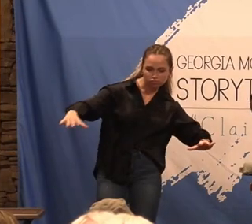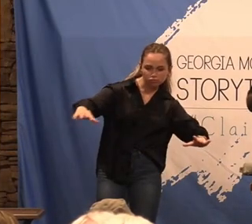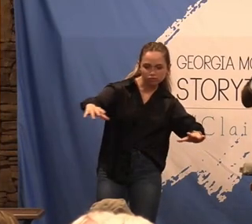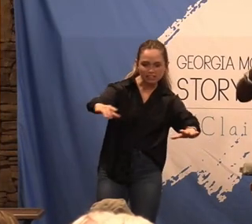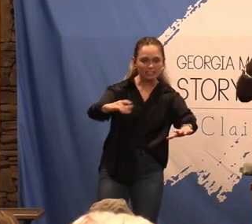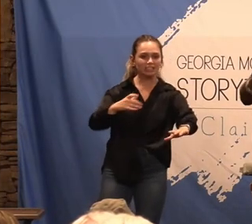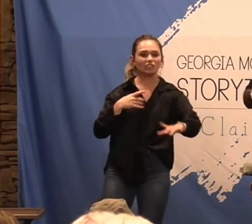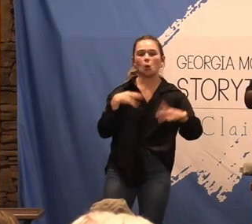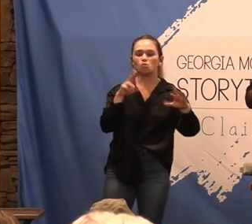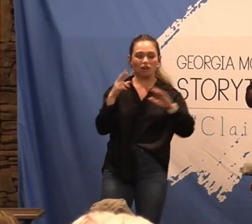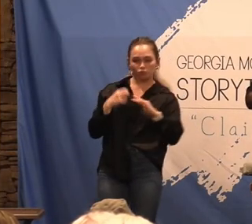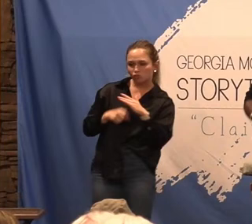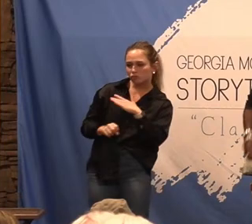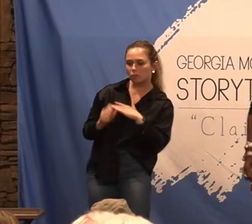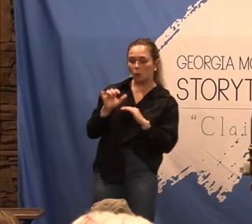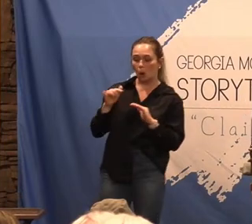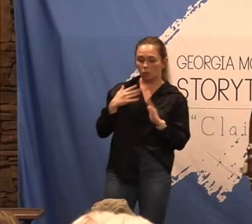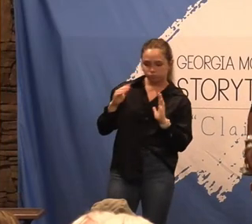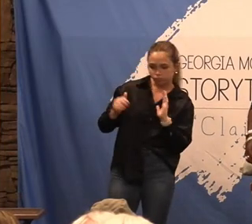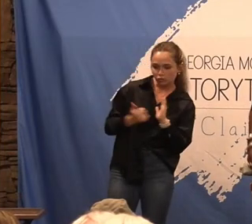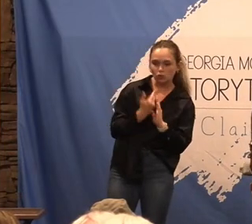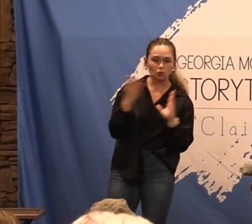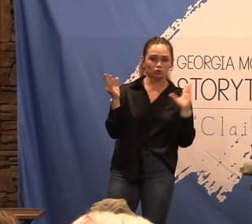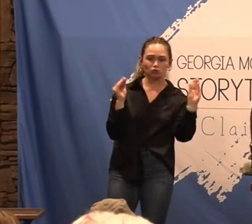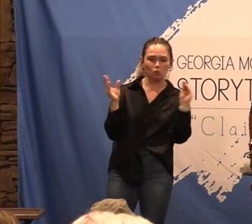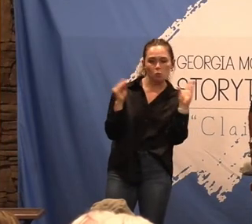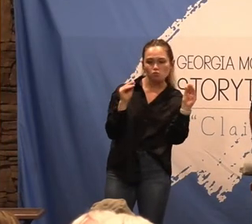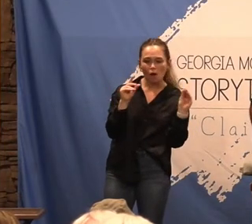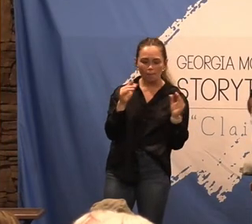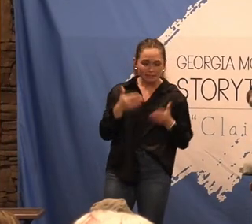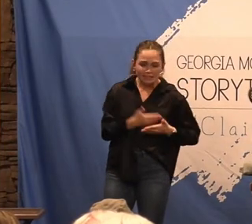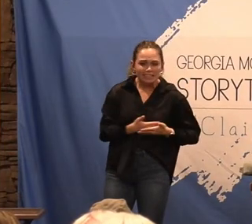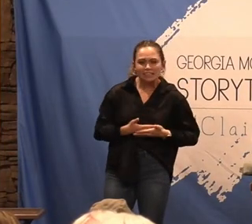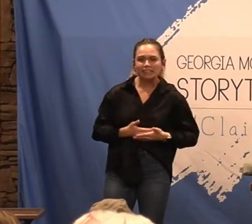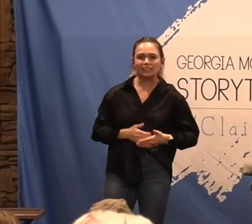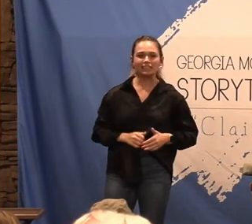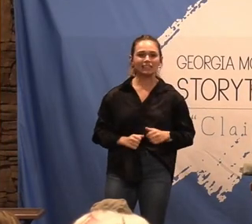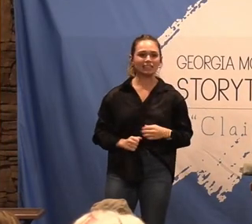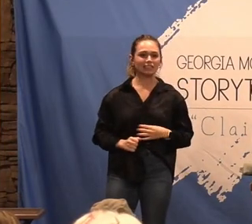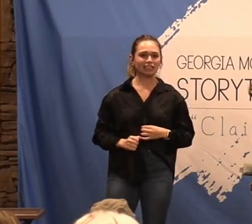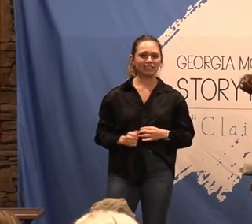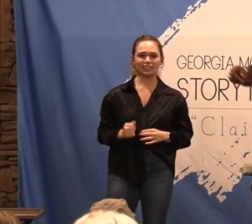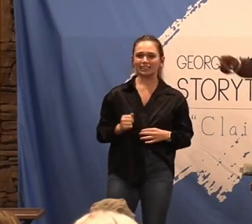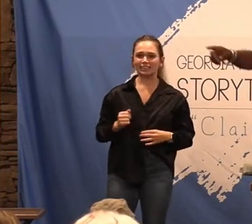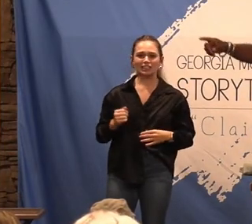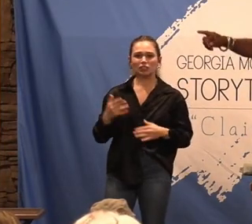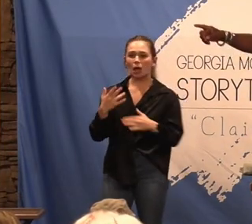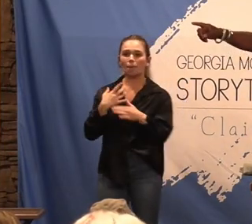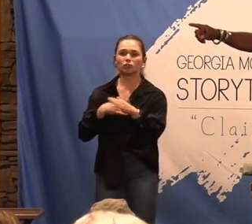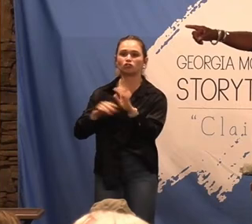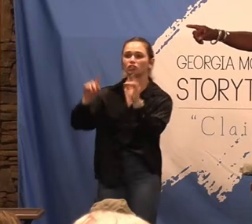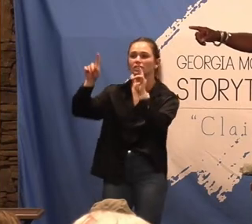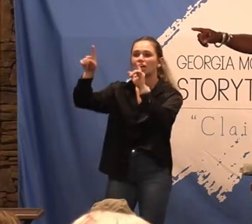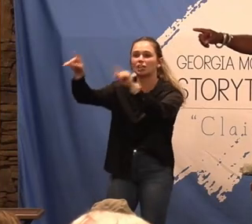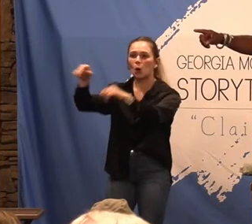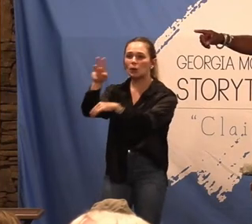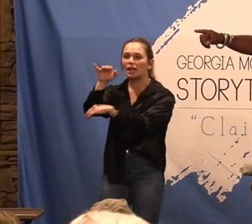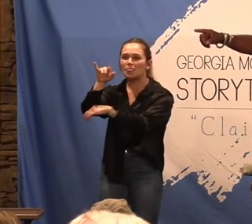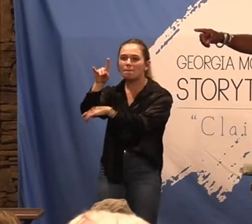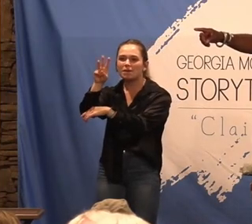just getting ready to give birth to a whole swarming clutch of crablets. And some are just about to go get the